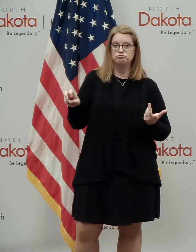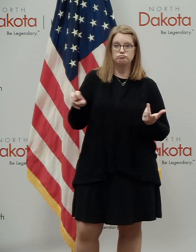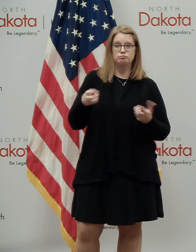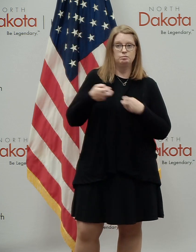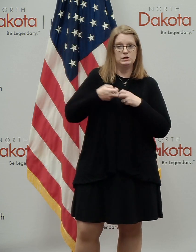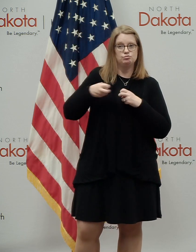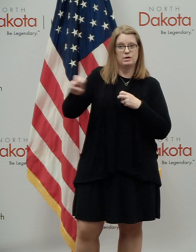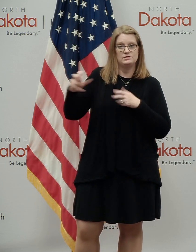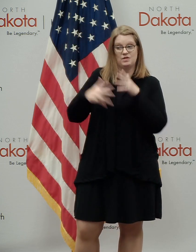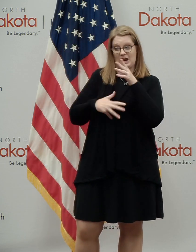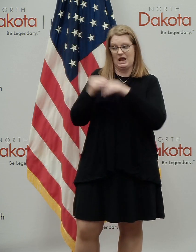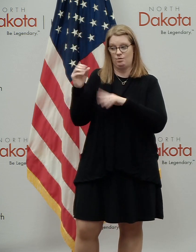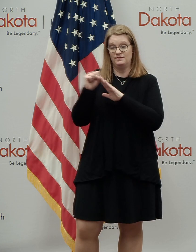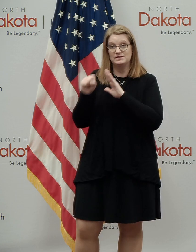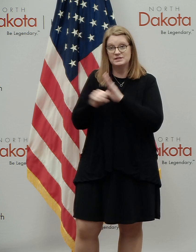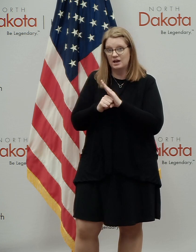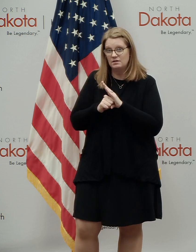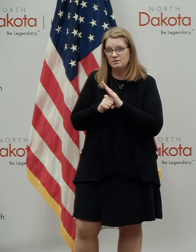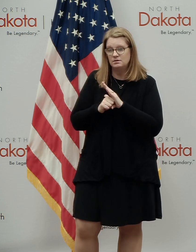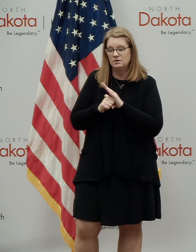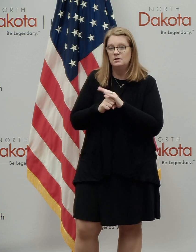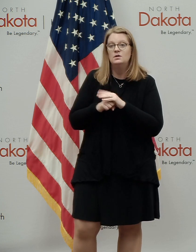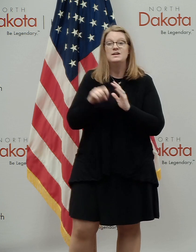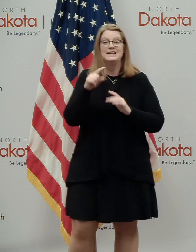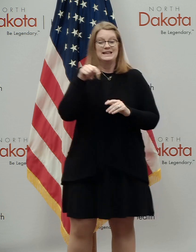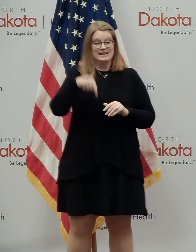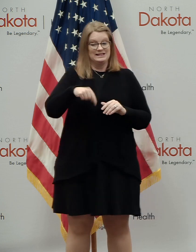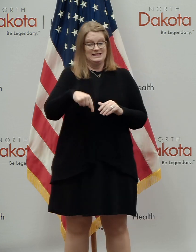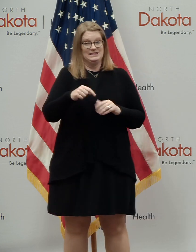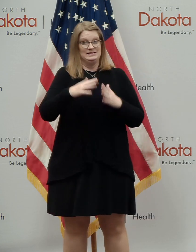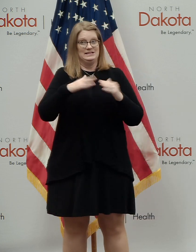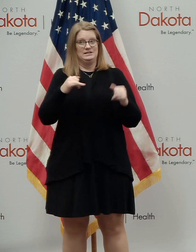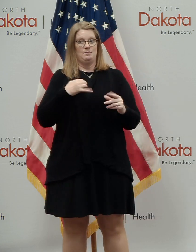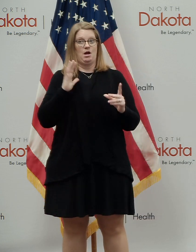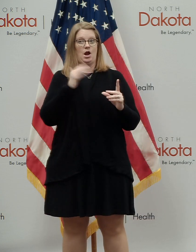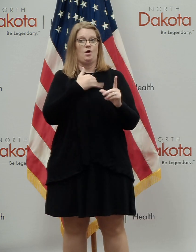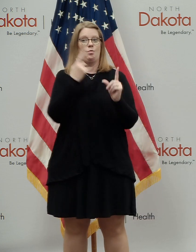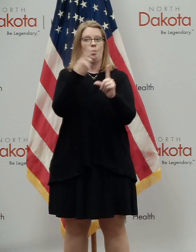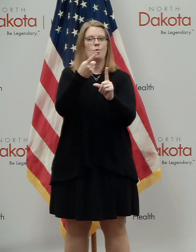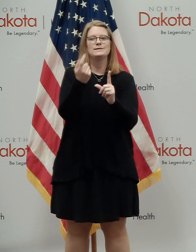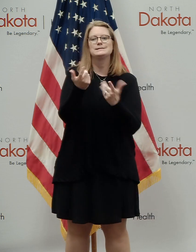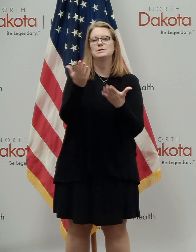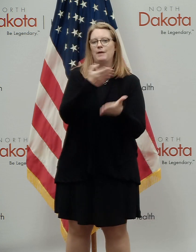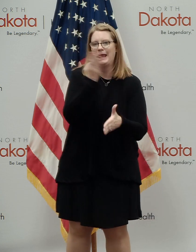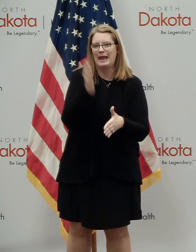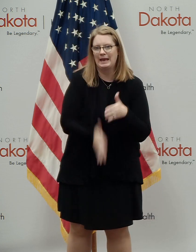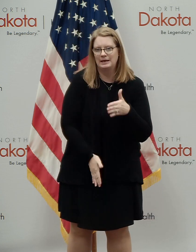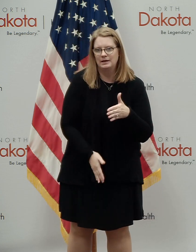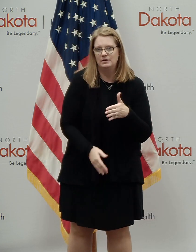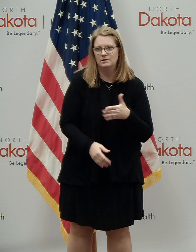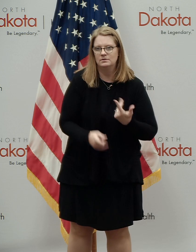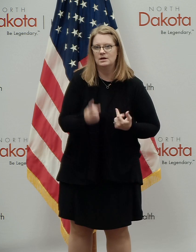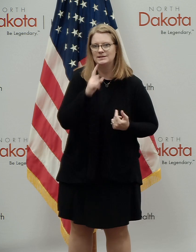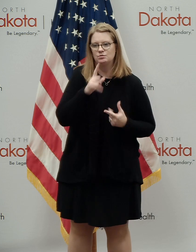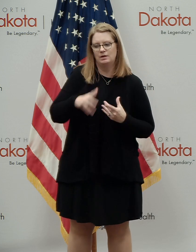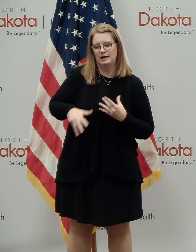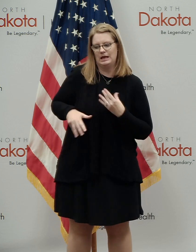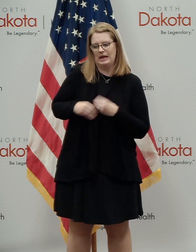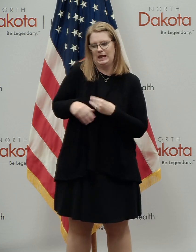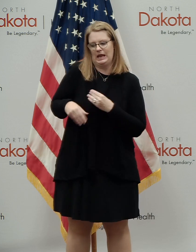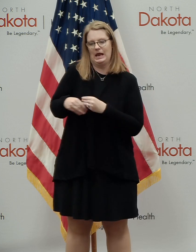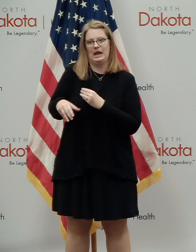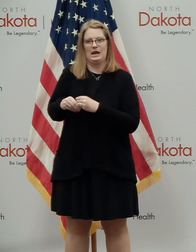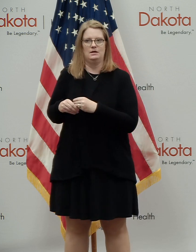the state. Our goal as a healthcare system is to eliminate that. It's to grow our own